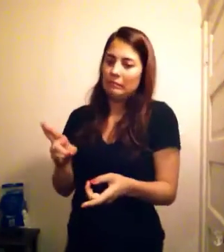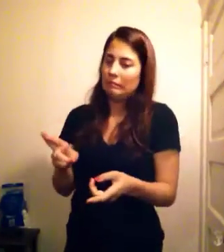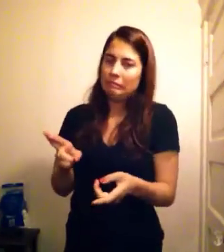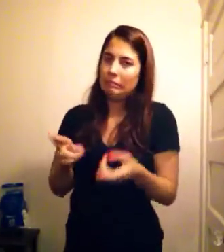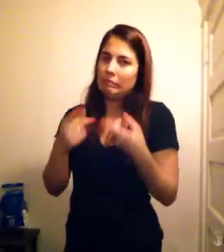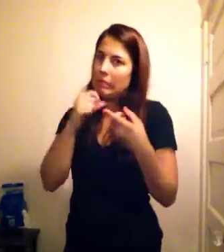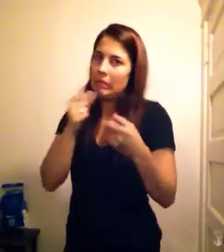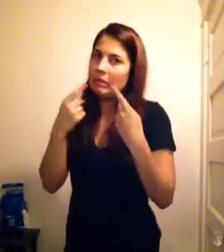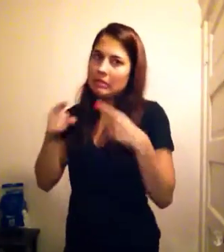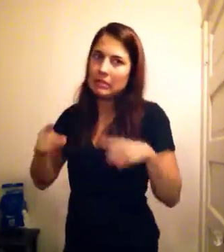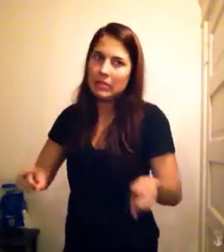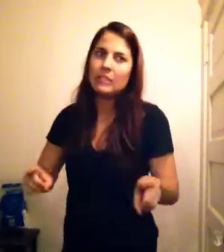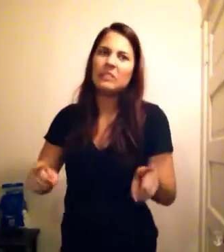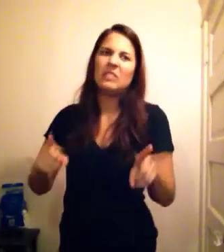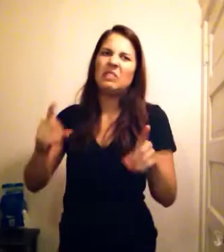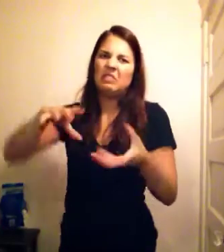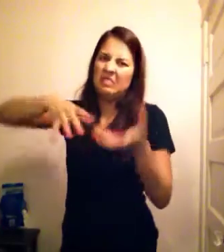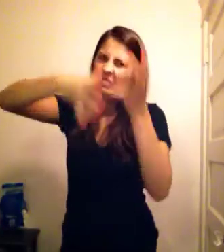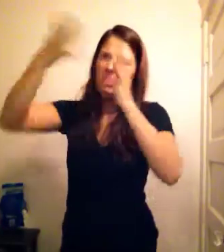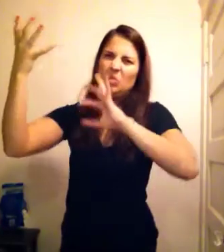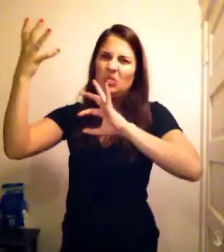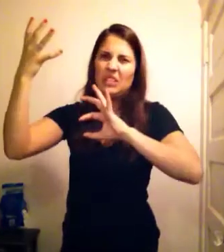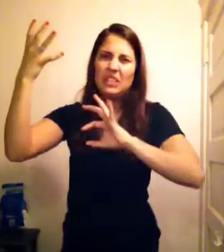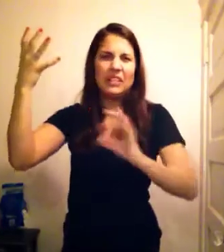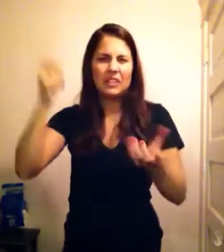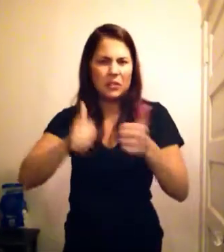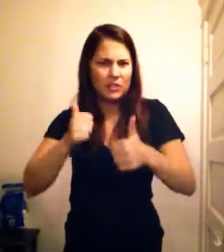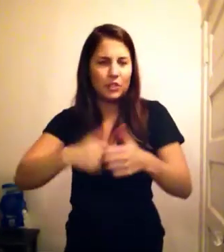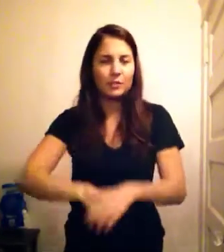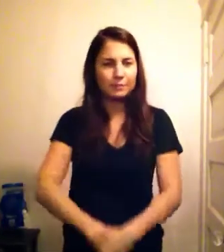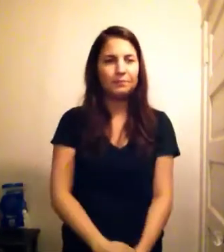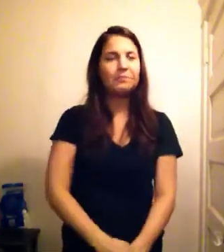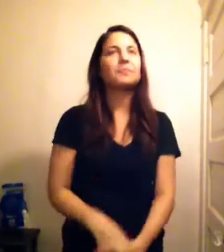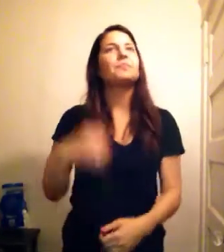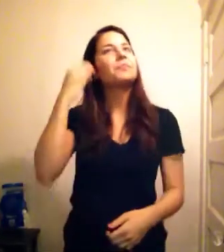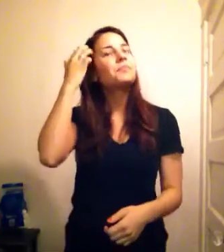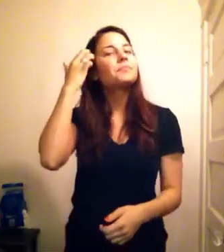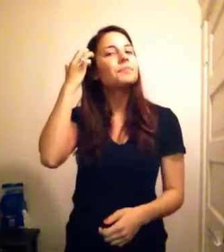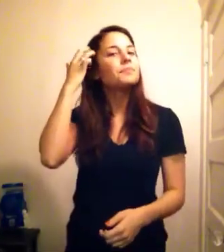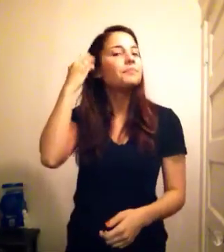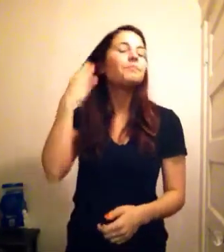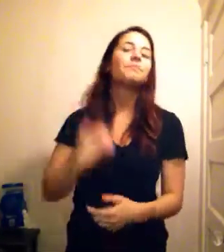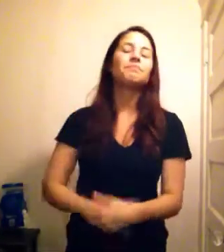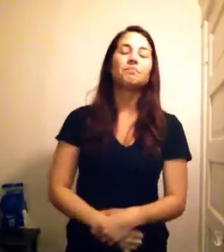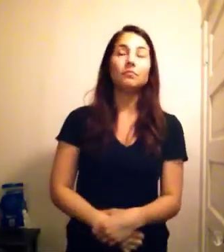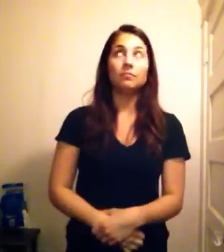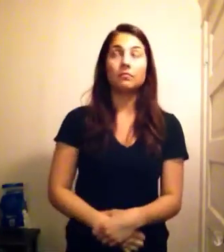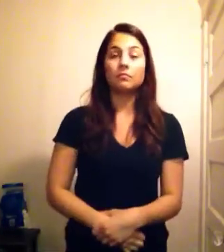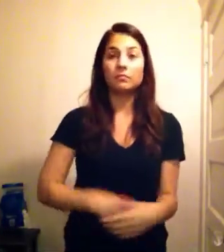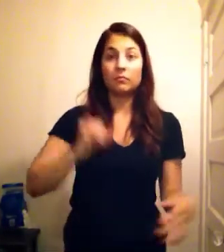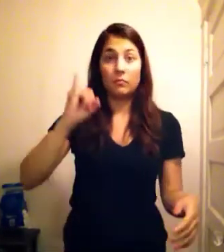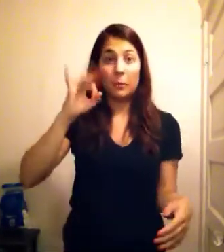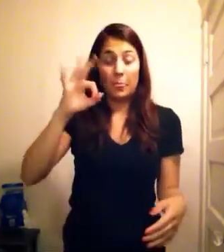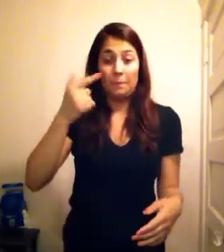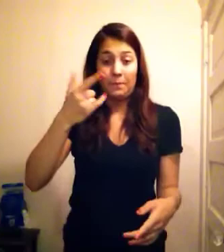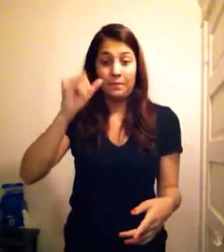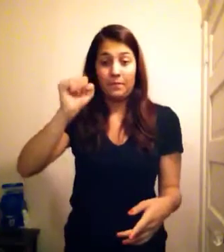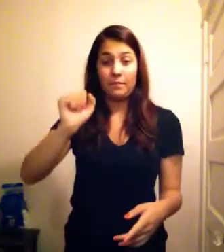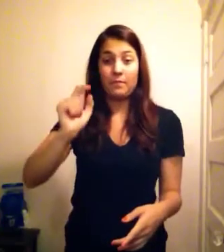statement, if they had one? The better you get at figuring out the gist of the writing of others, the better you will